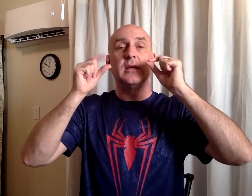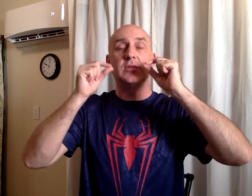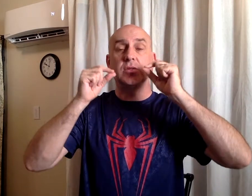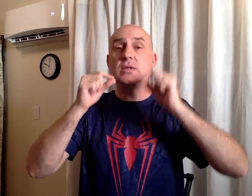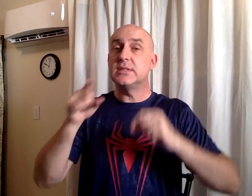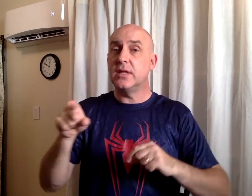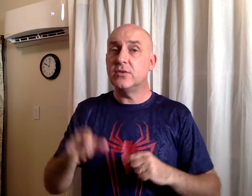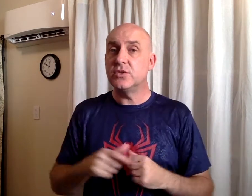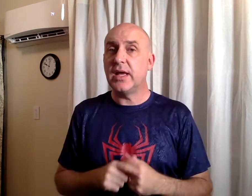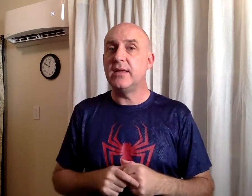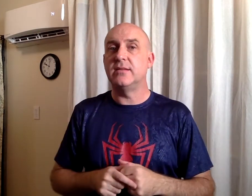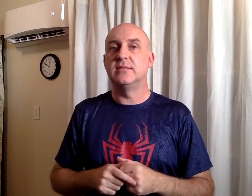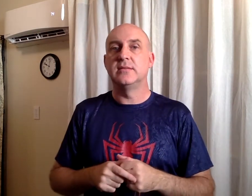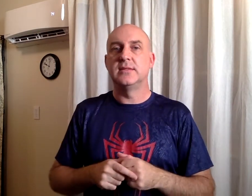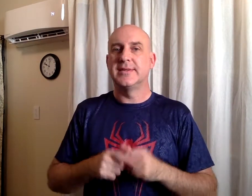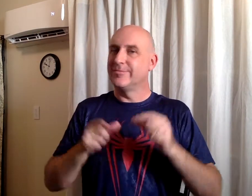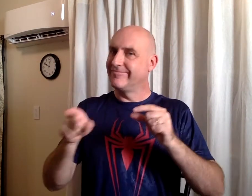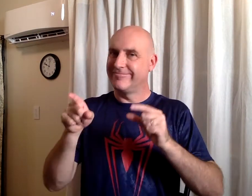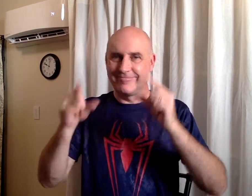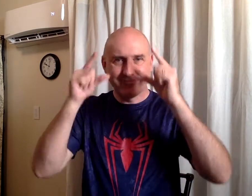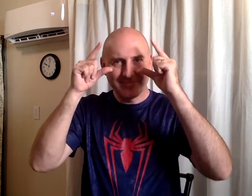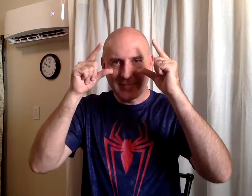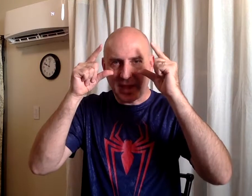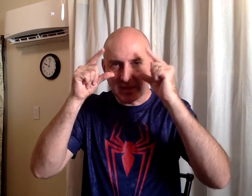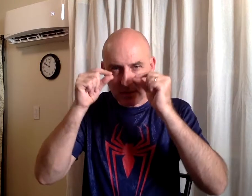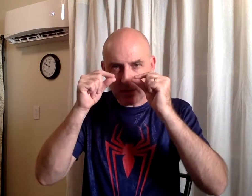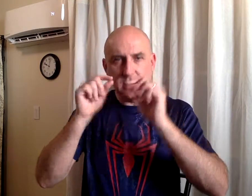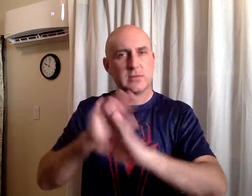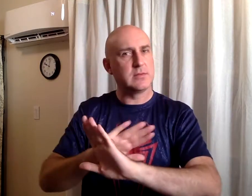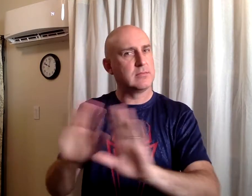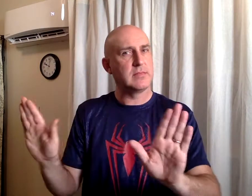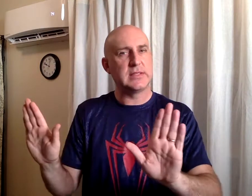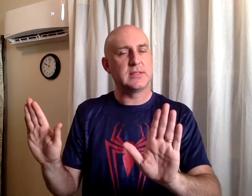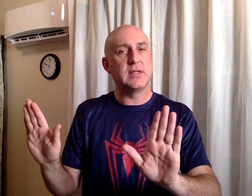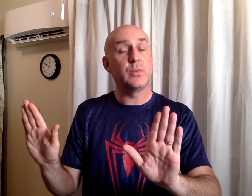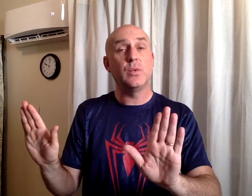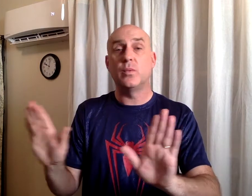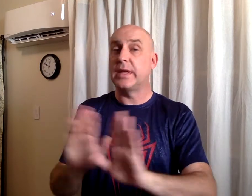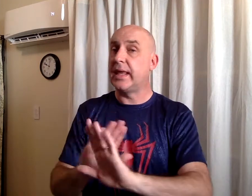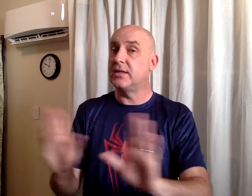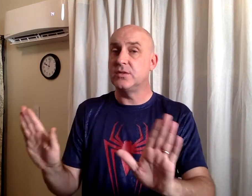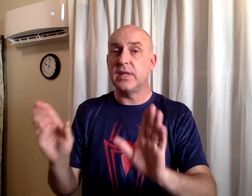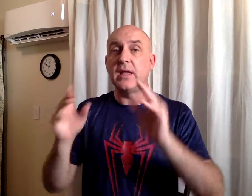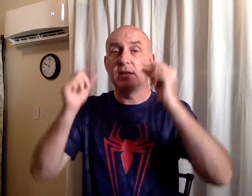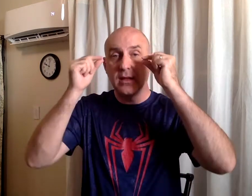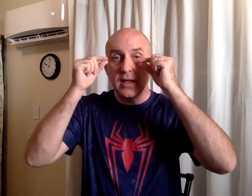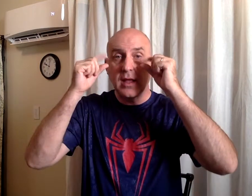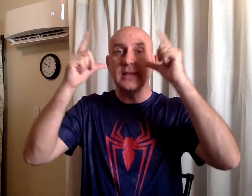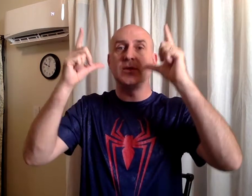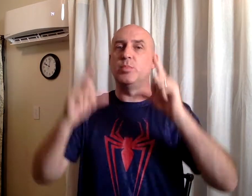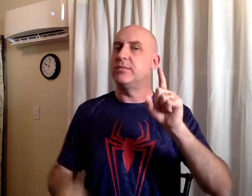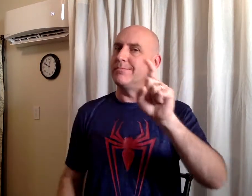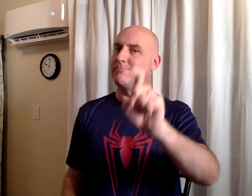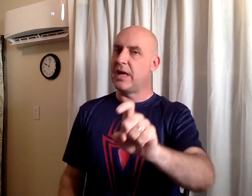So you can tell your child, eyes closed, that's the rule, we can't do that. Eyes open,